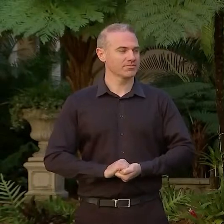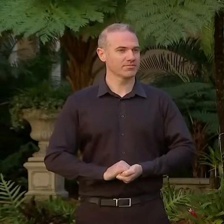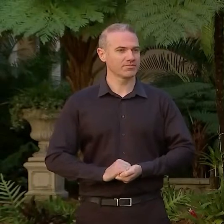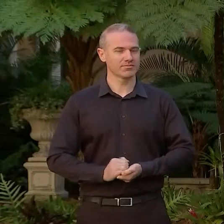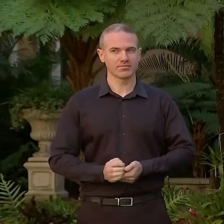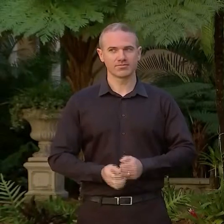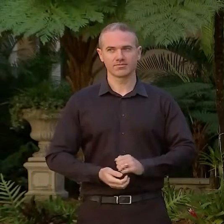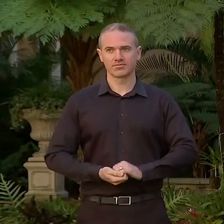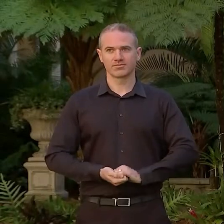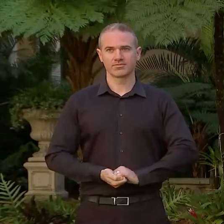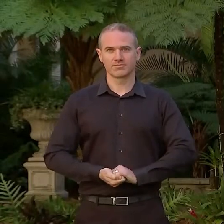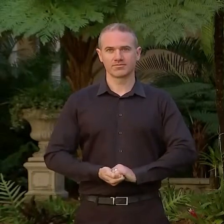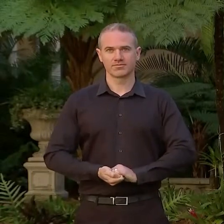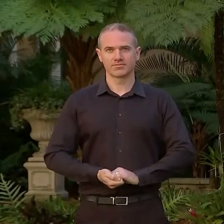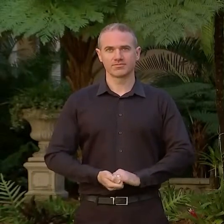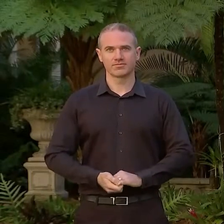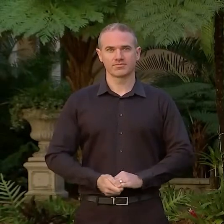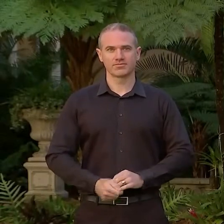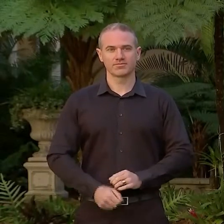Okay.